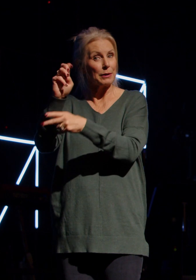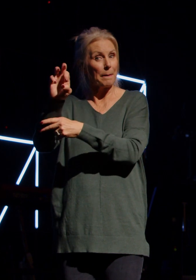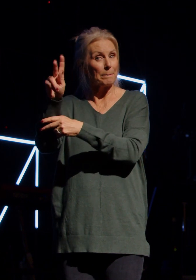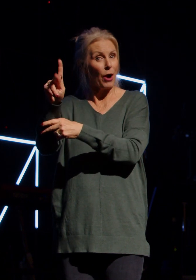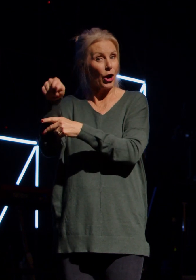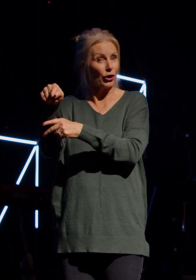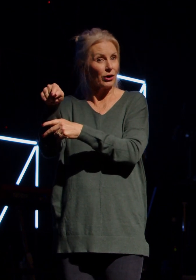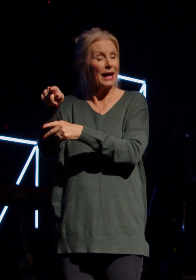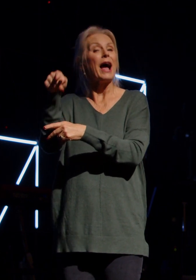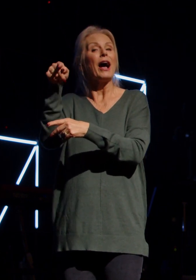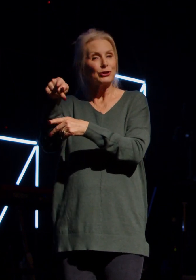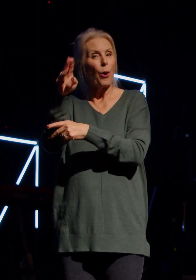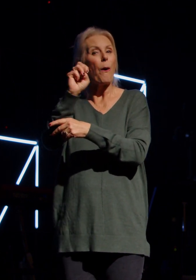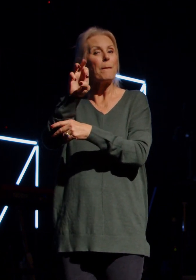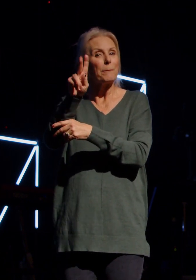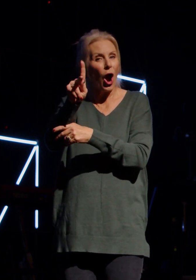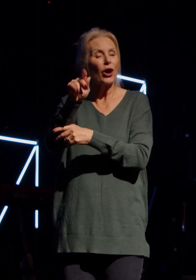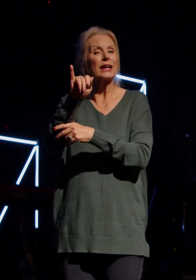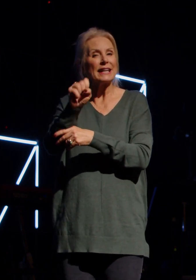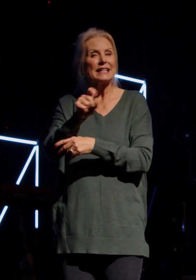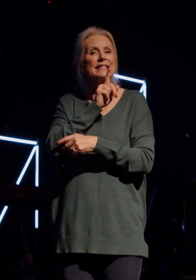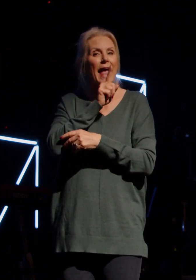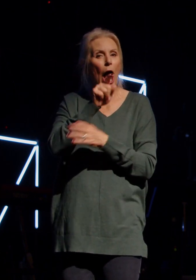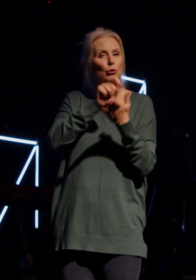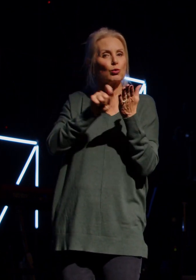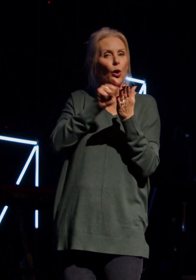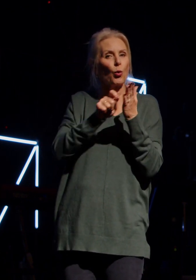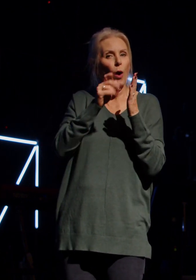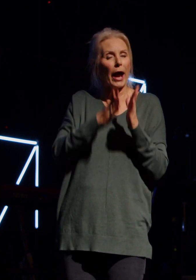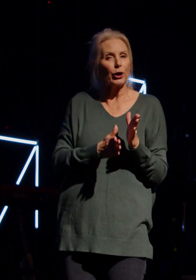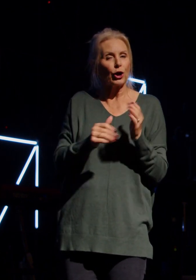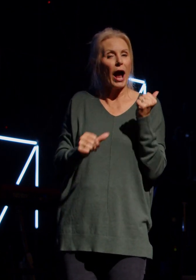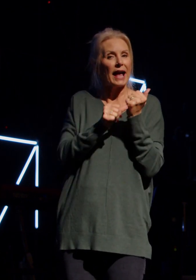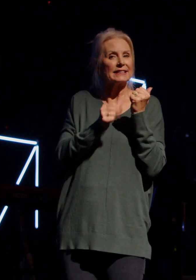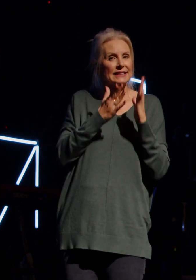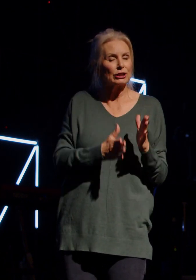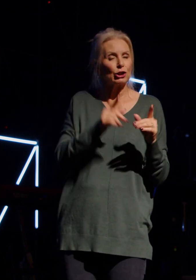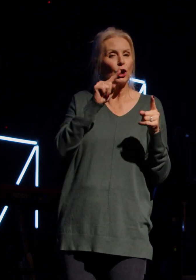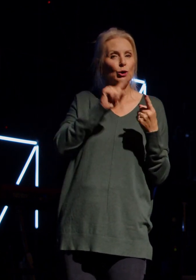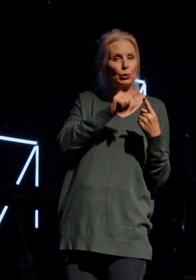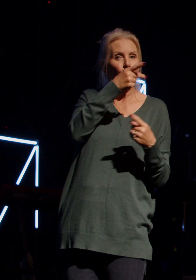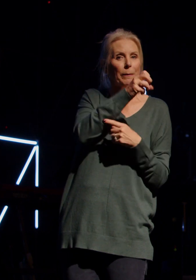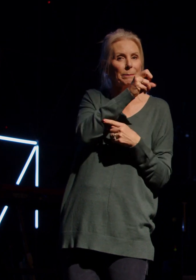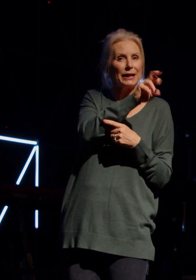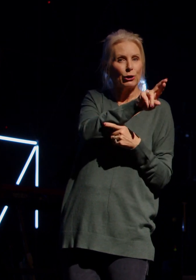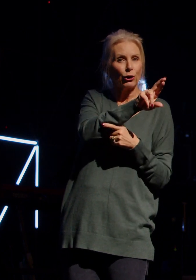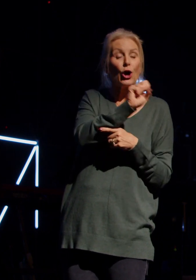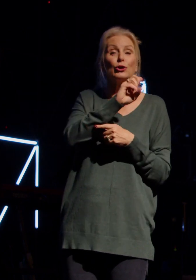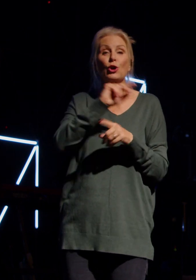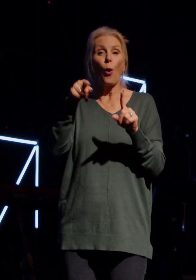is actually the writer of Peter. So really what we're reading when we read through the book of Mark is we're